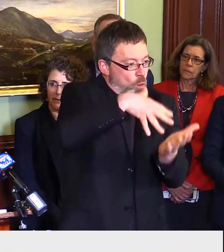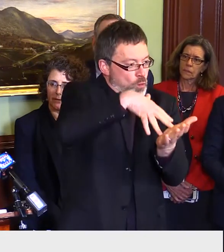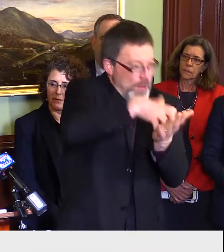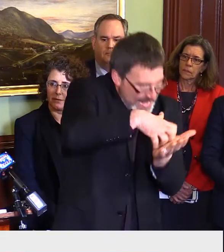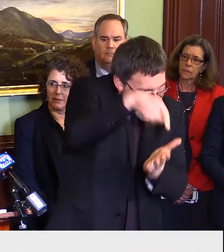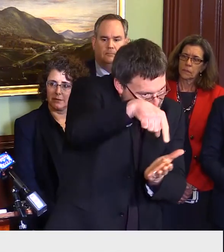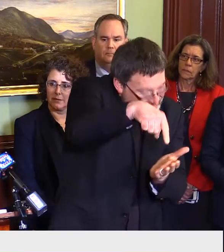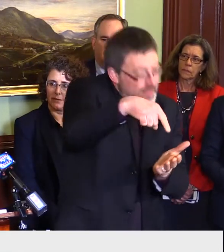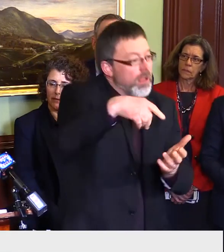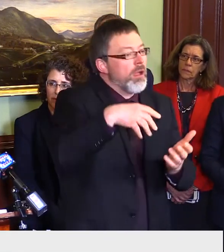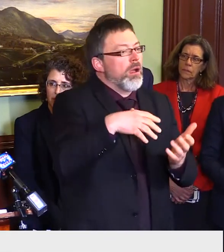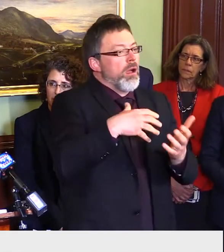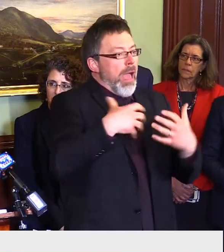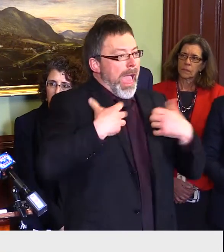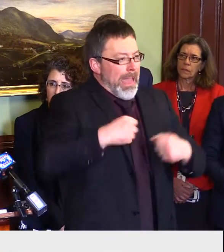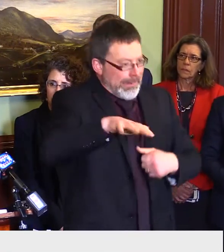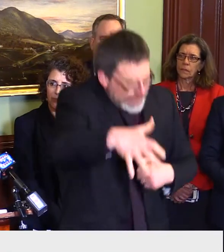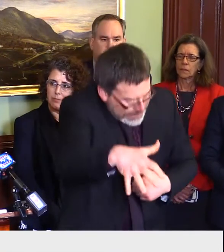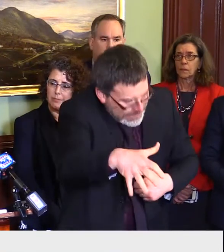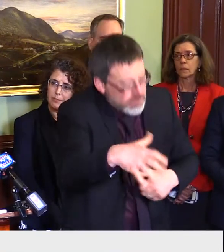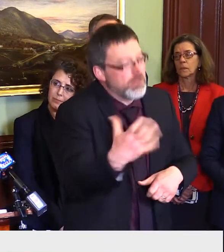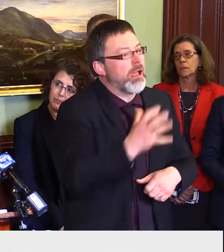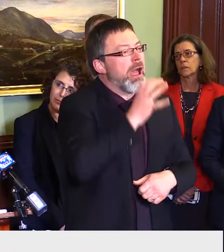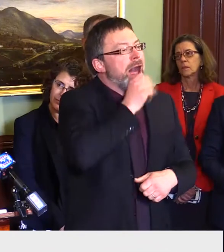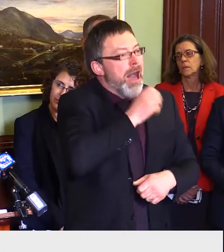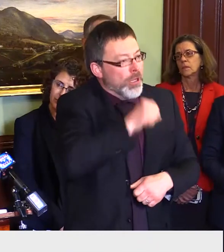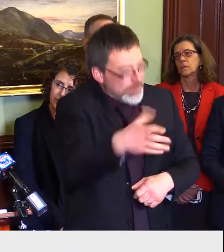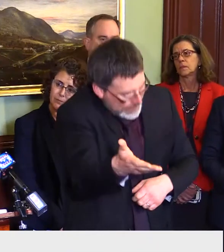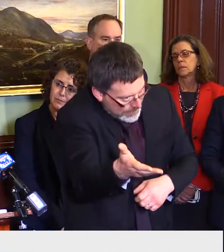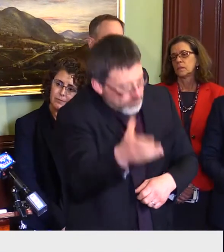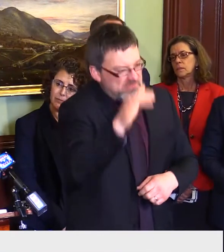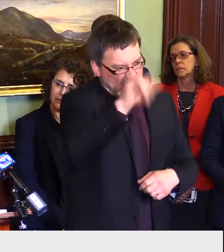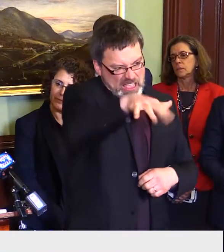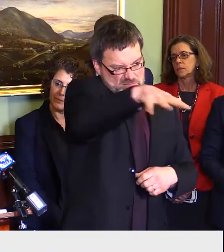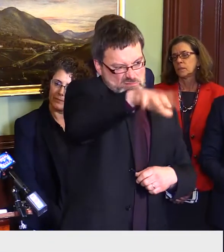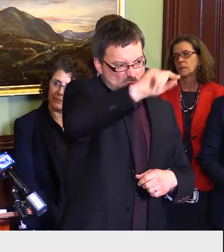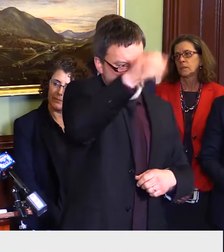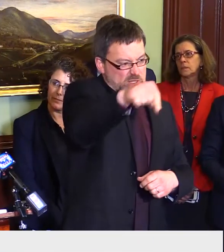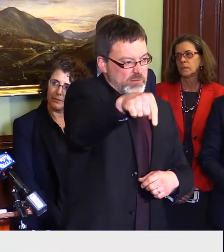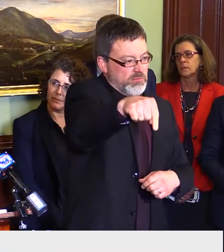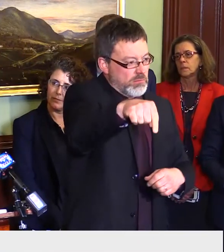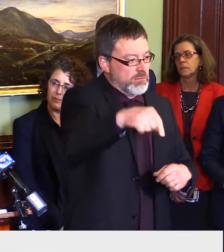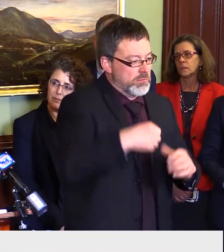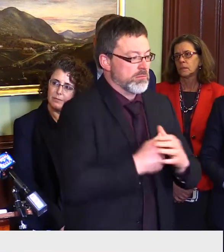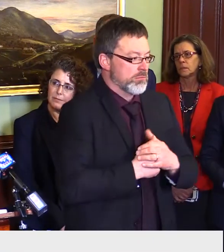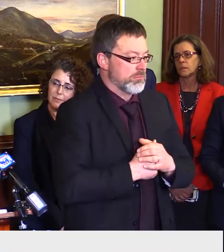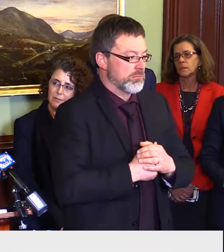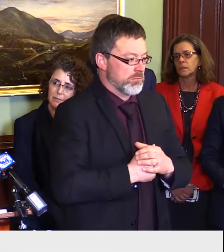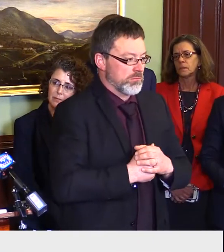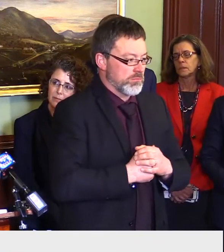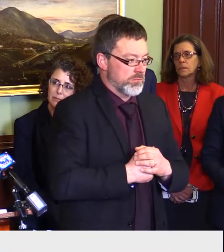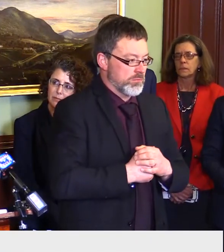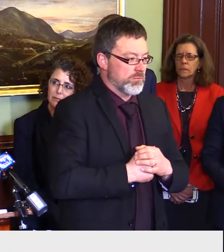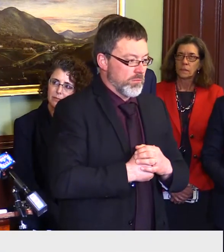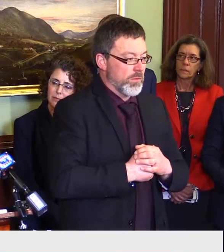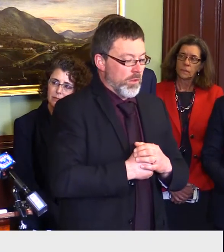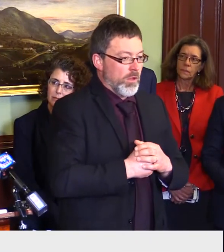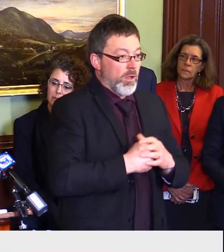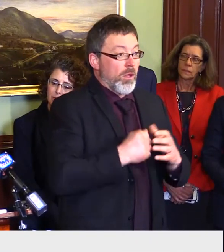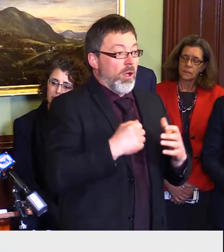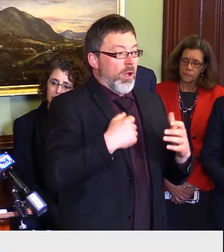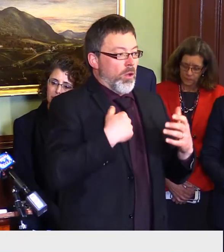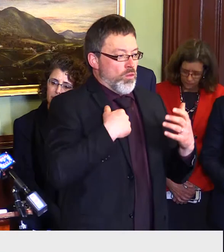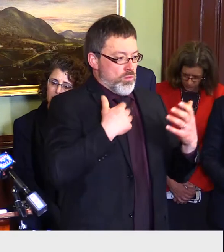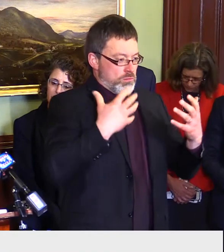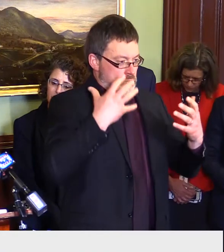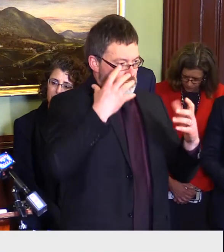Specifically, these actions are designed to prevent and control outbreaks, protect those at greatest risks, minimize the risks